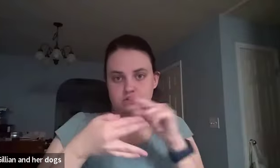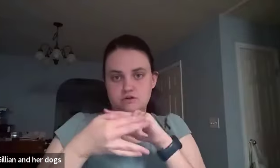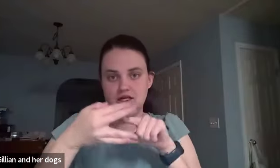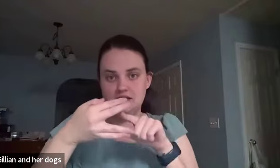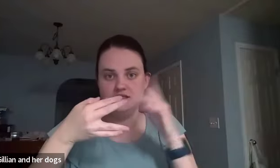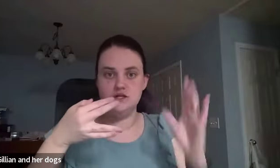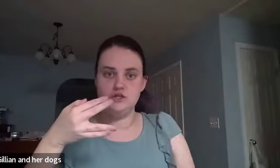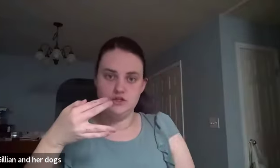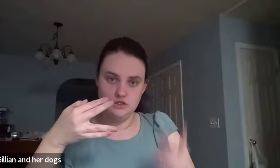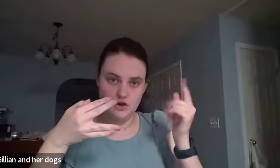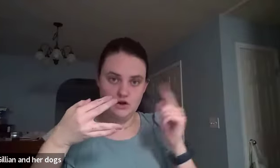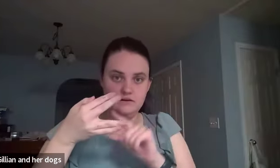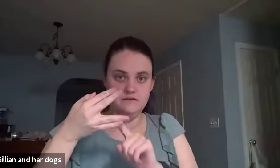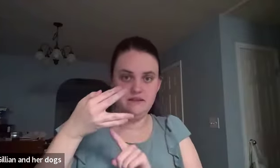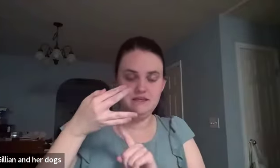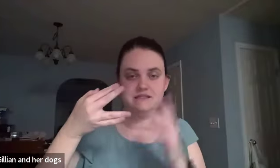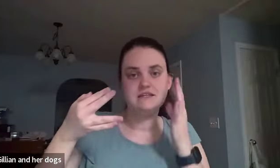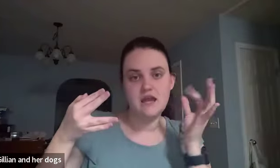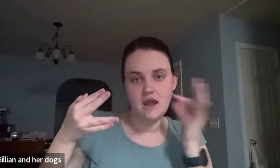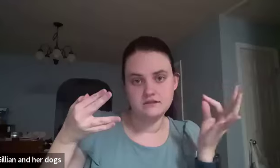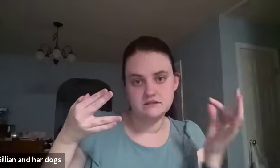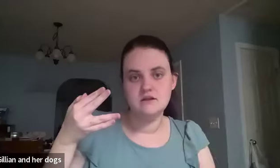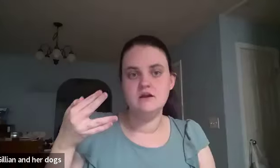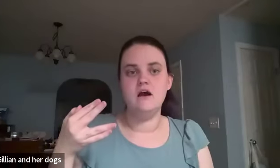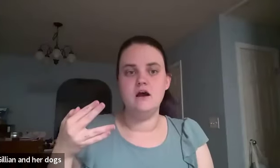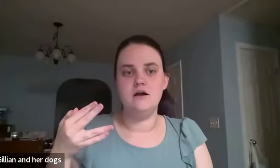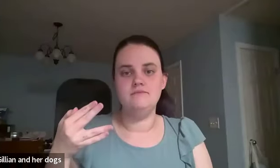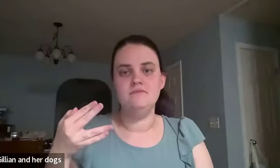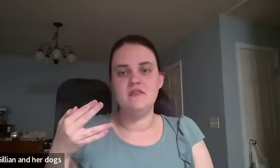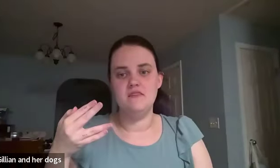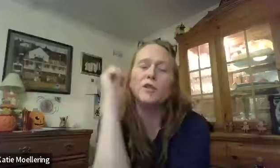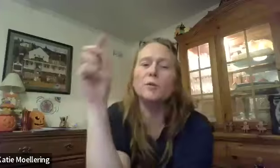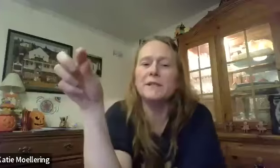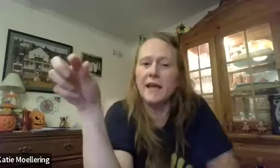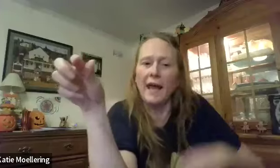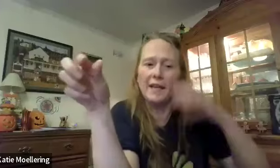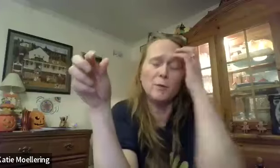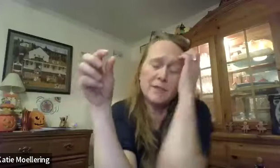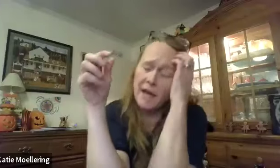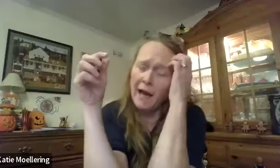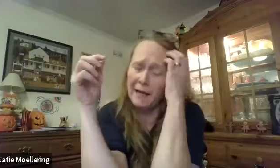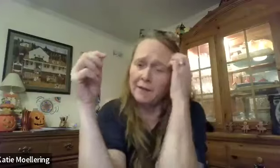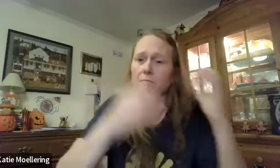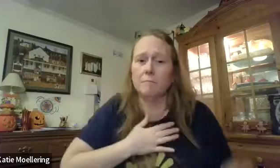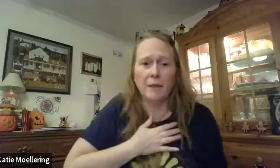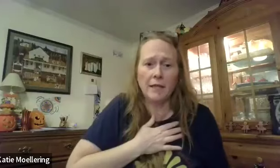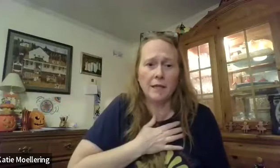So these dog, these cat. Um, So that you would sign